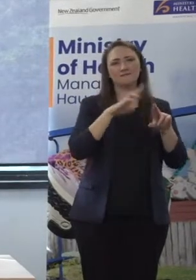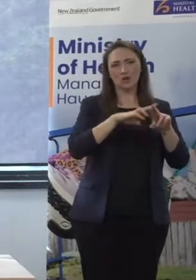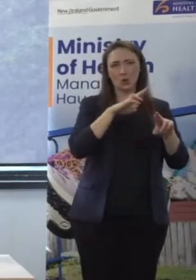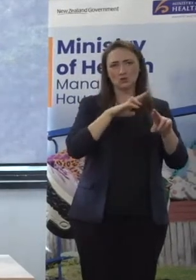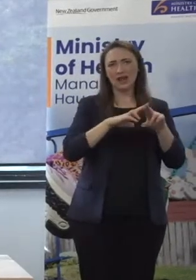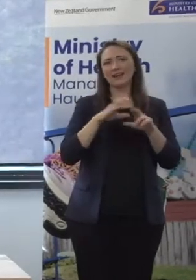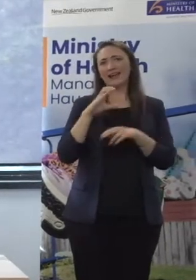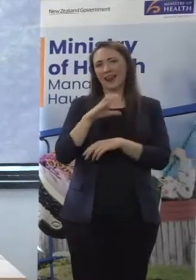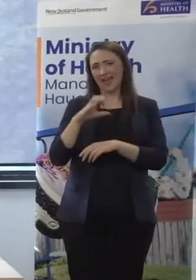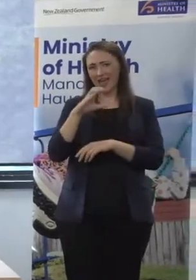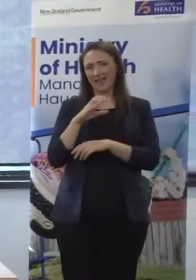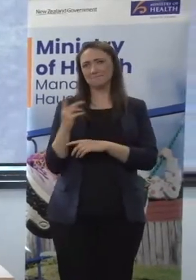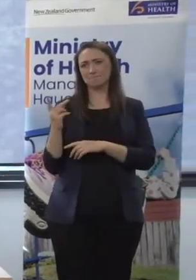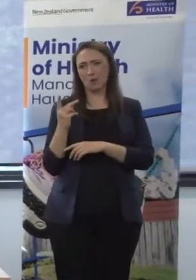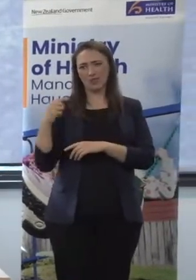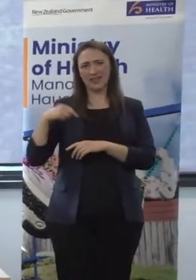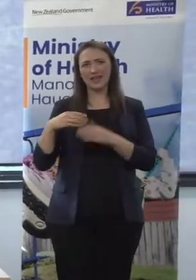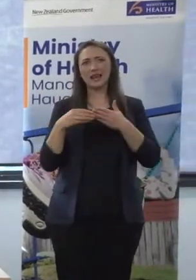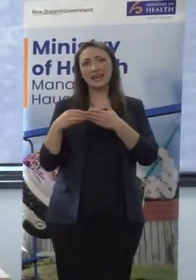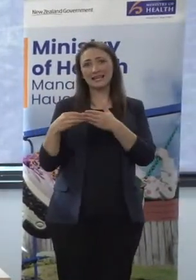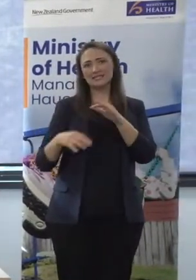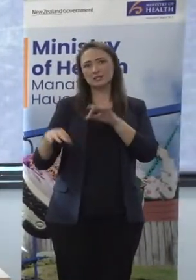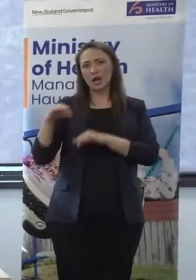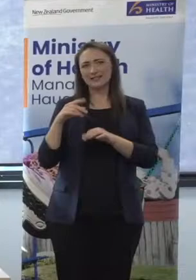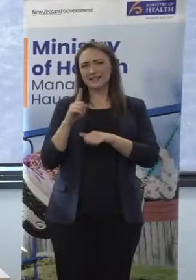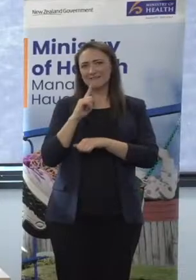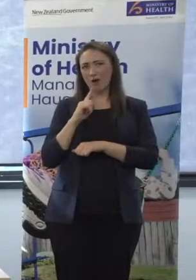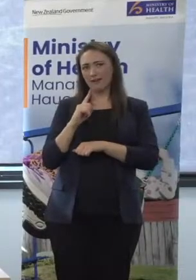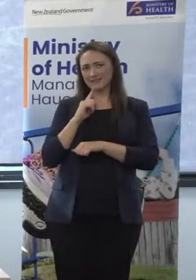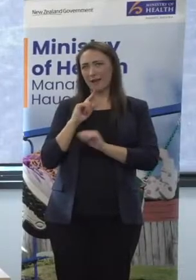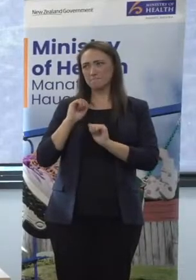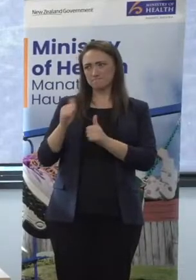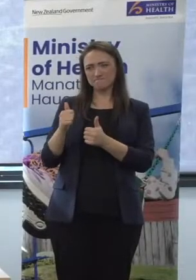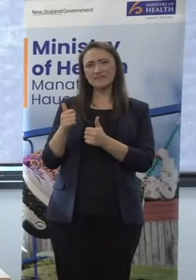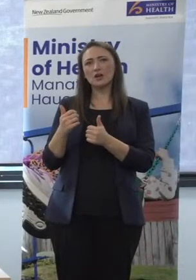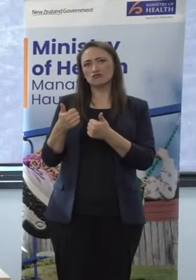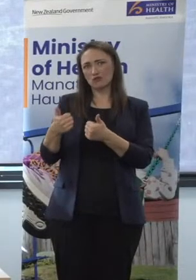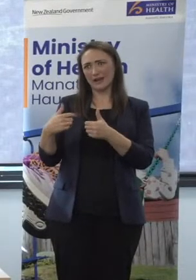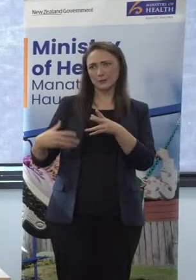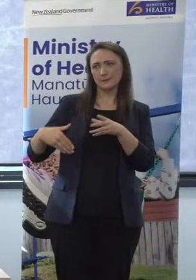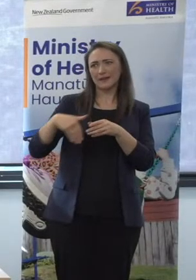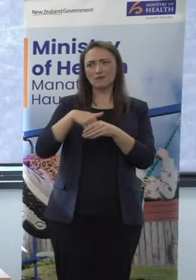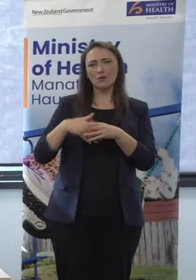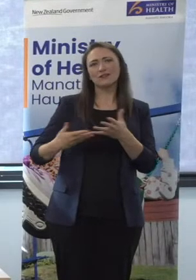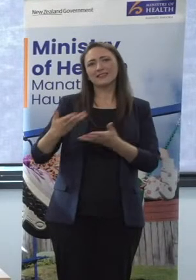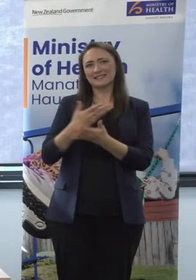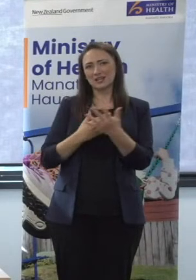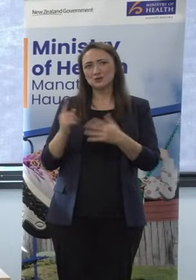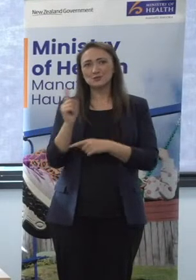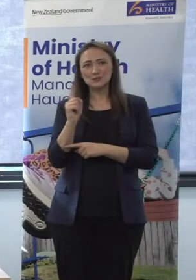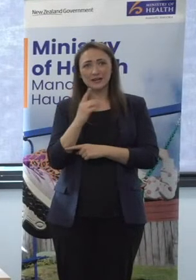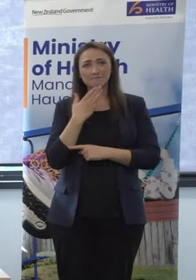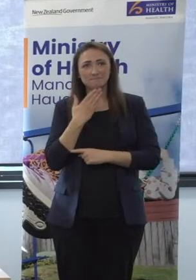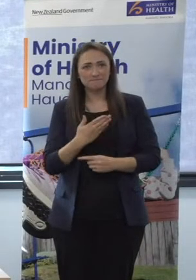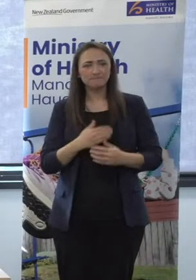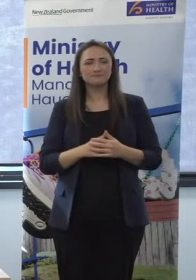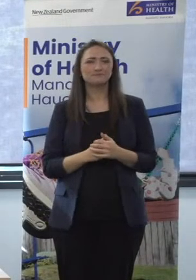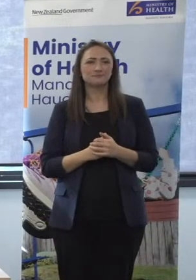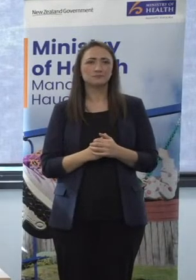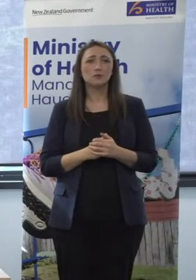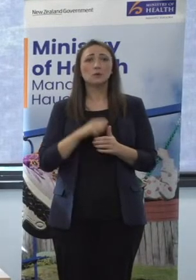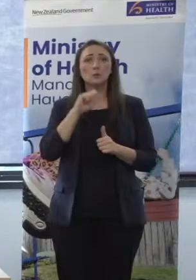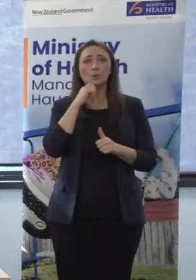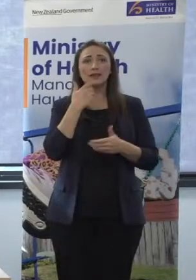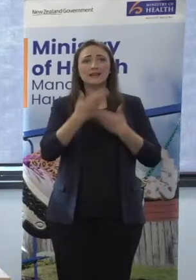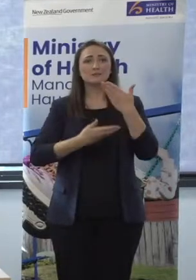Science Advisor. It's great to be able to have those colleagues participate in today's discussion. So we're going to give an overview of our